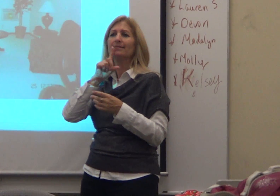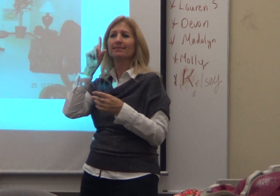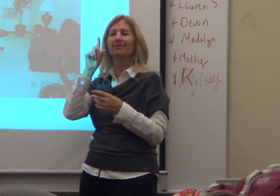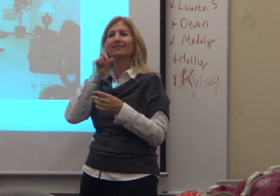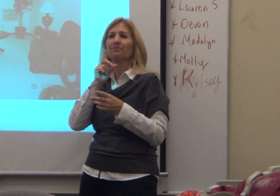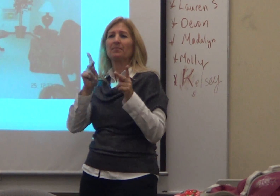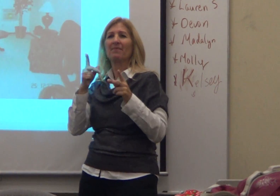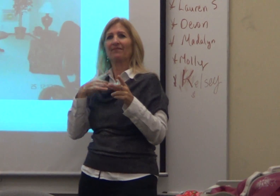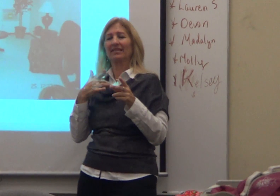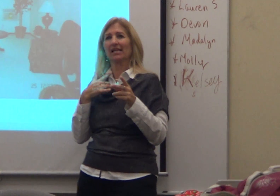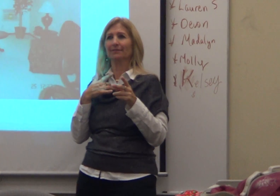here.